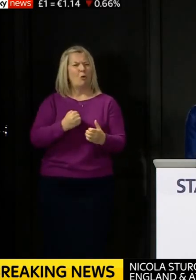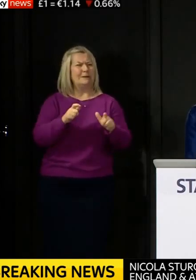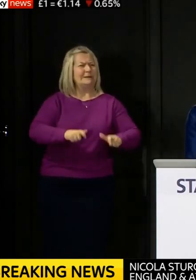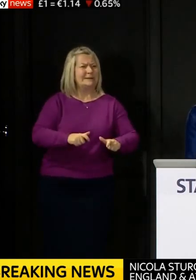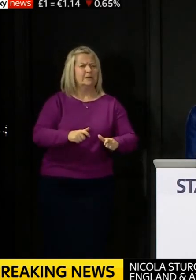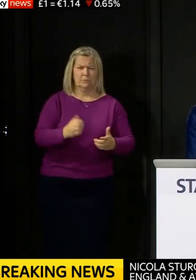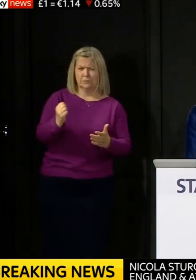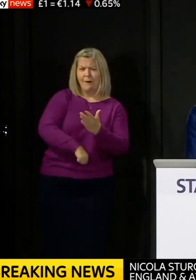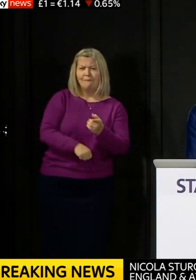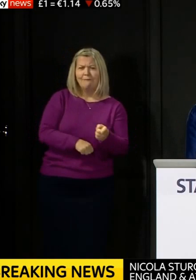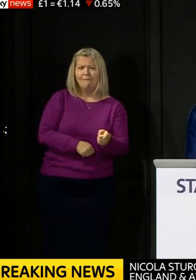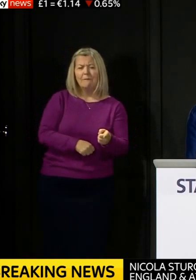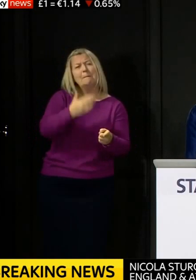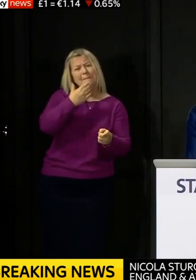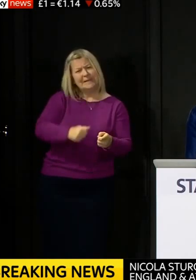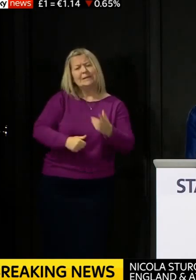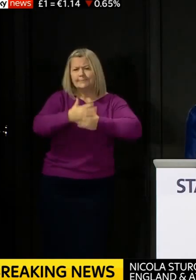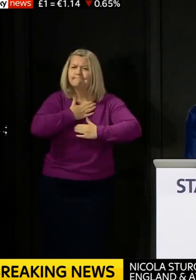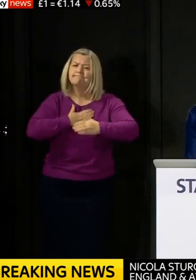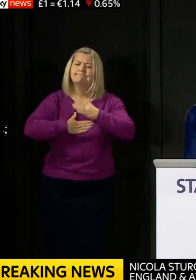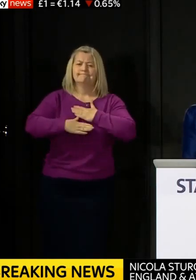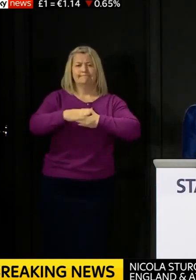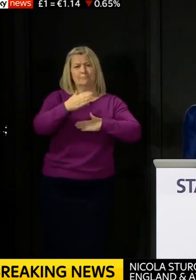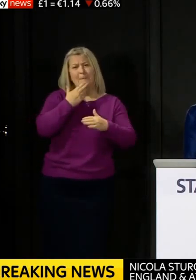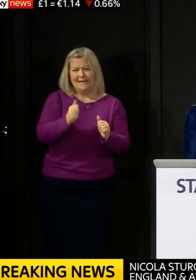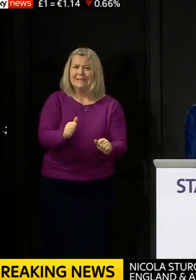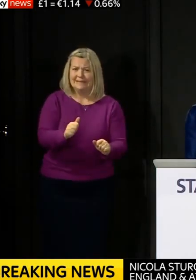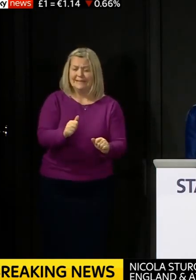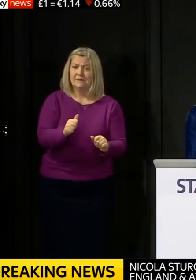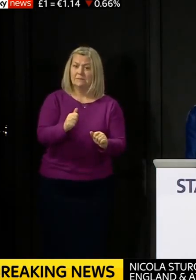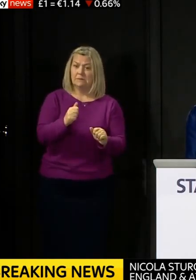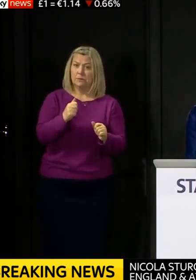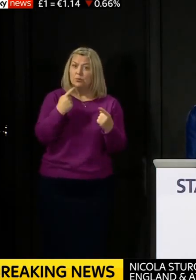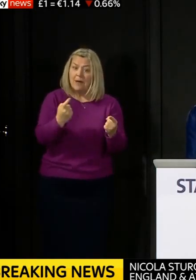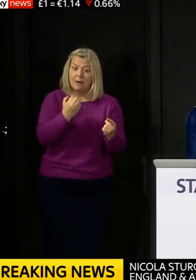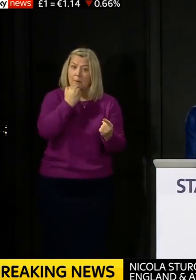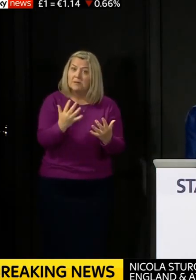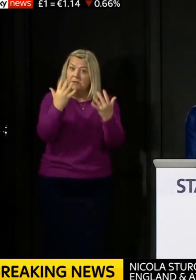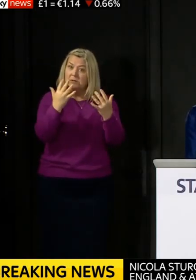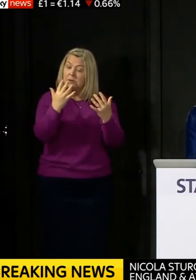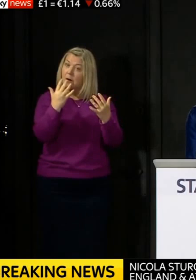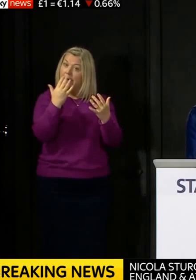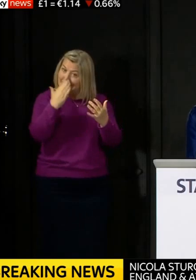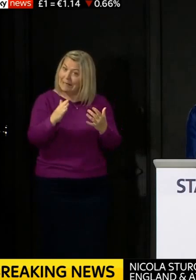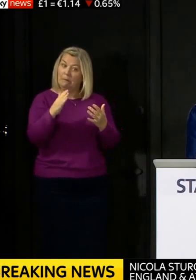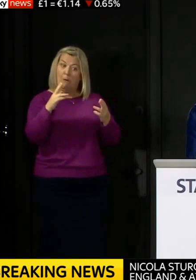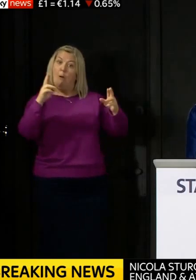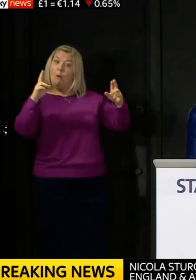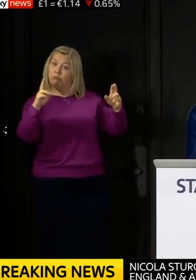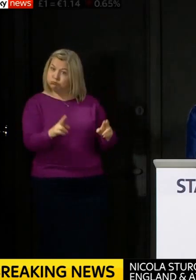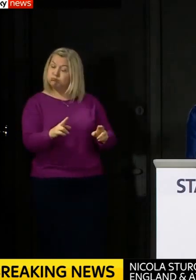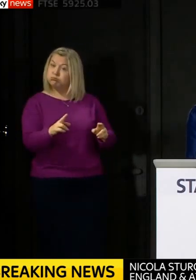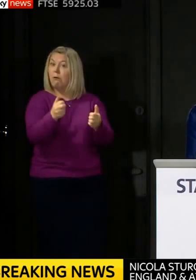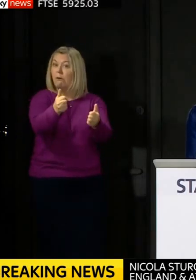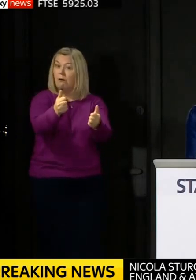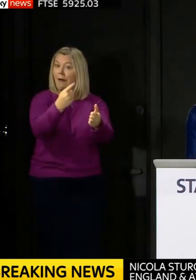asking you for now to stick with it. We are making progress. The figures I've reported to you today give further evidence of that. But